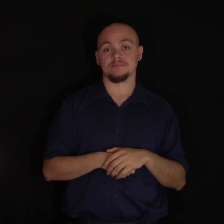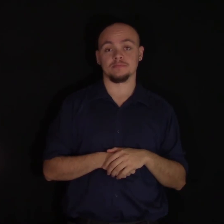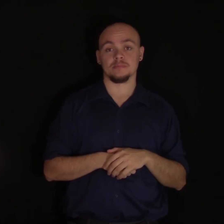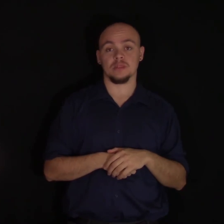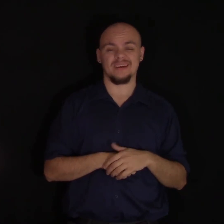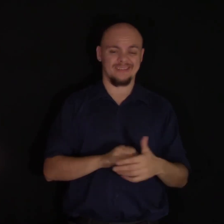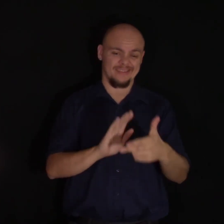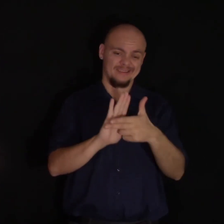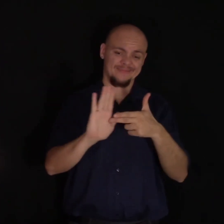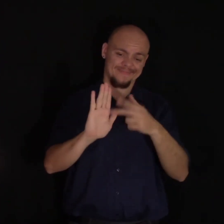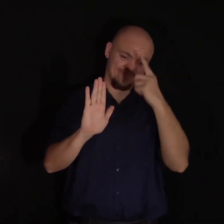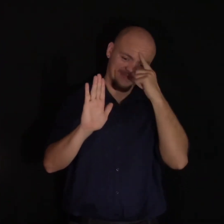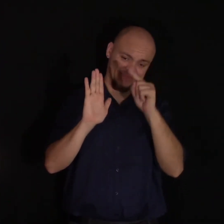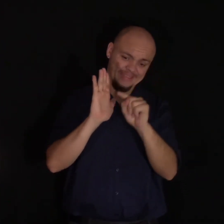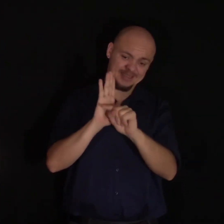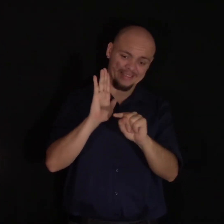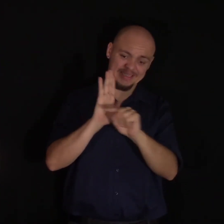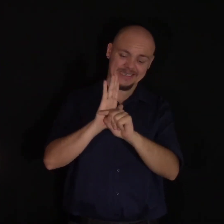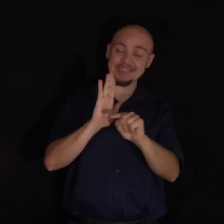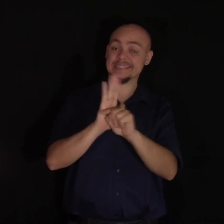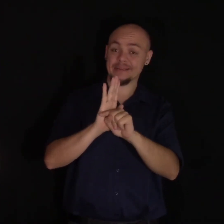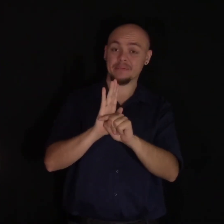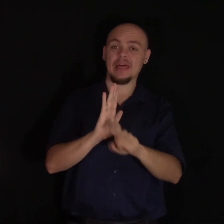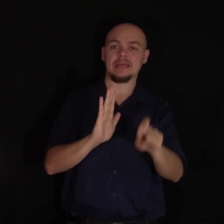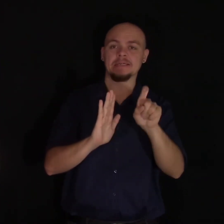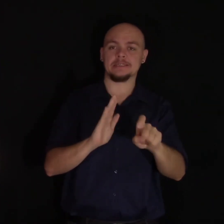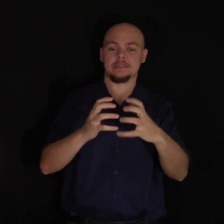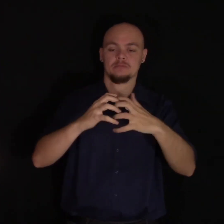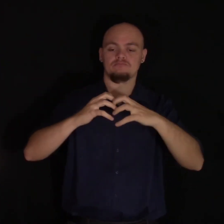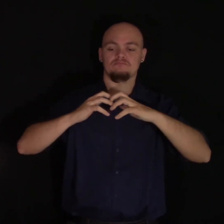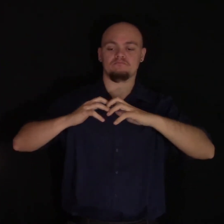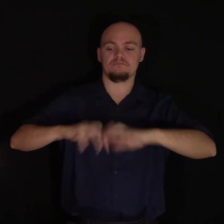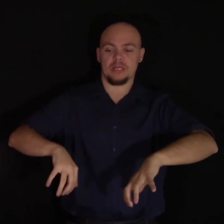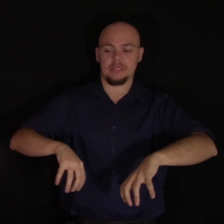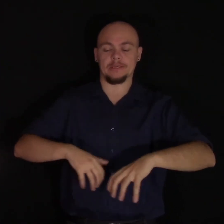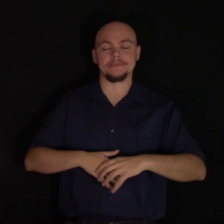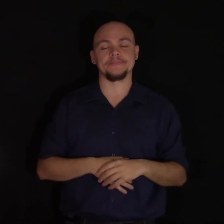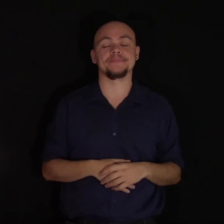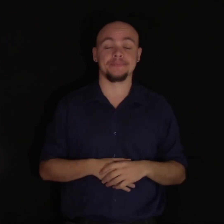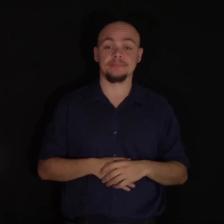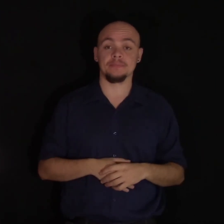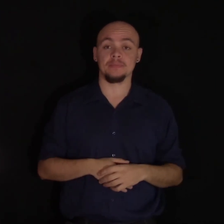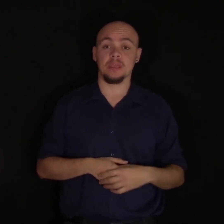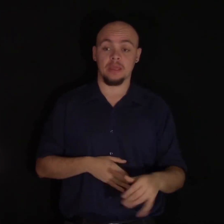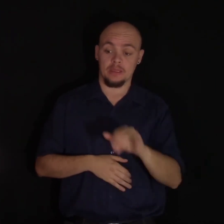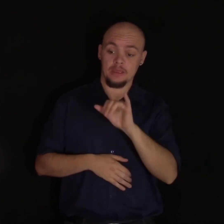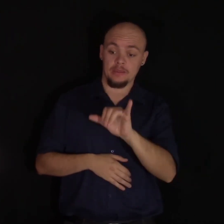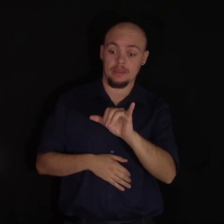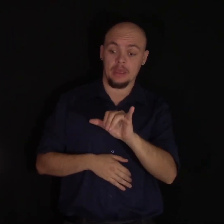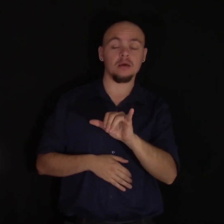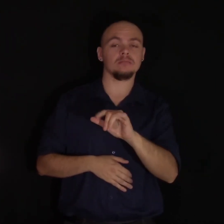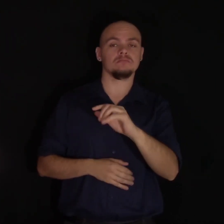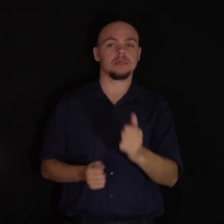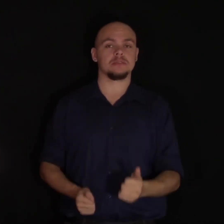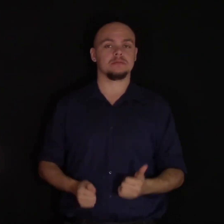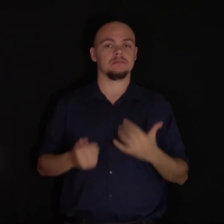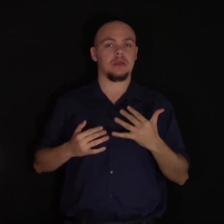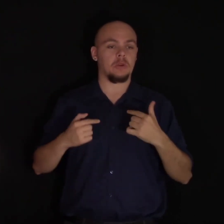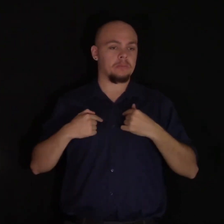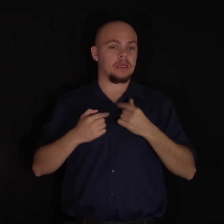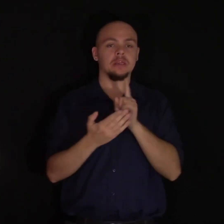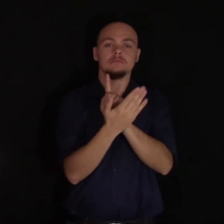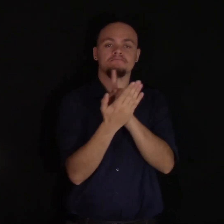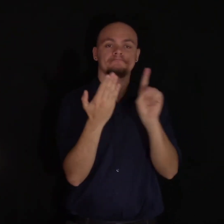and discrimination which is existing in our society. And that kind of instigated me to come out openly and talk